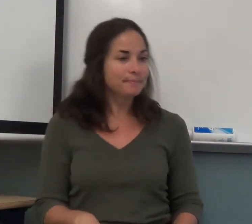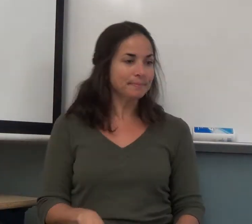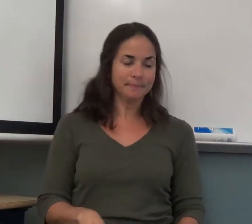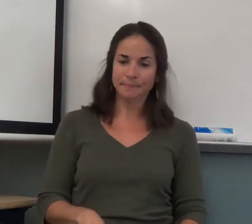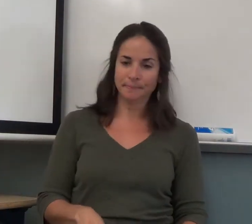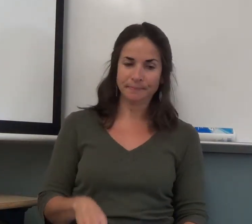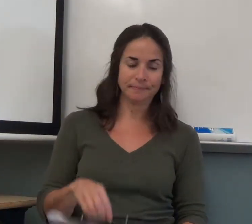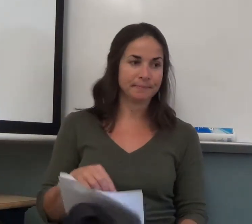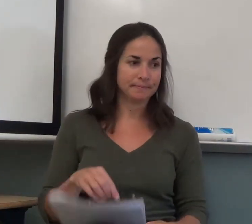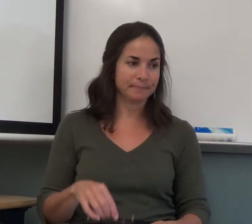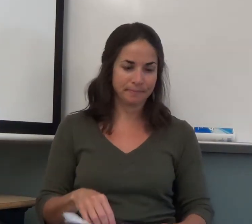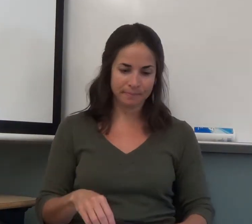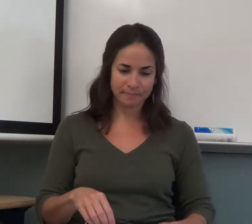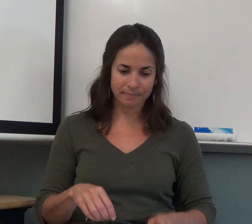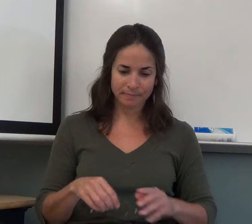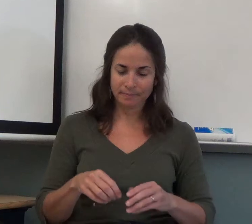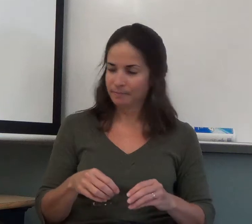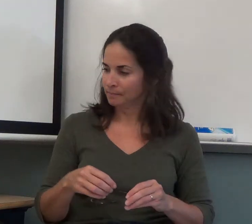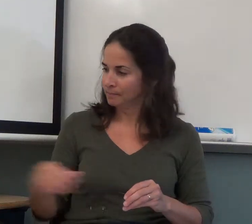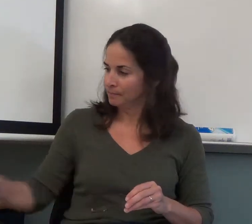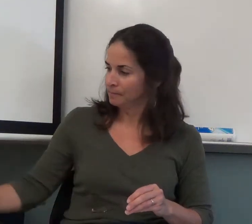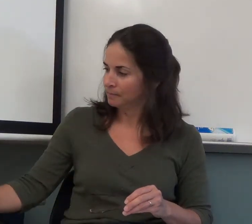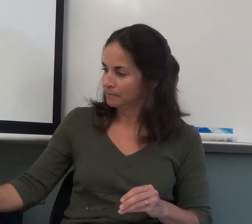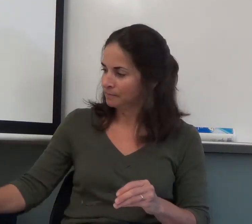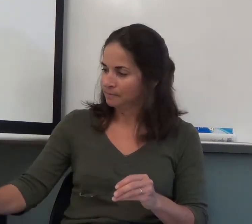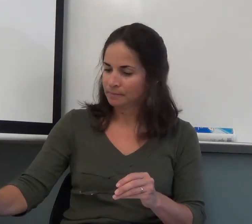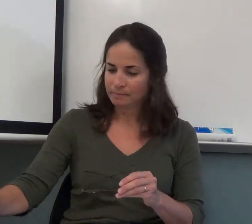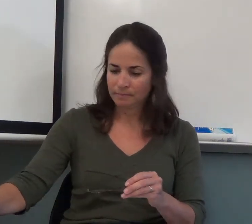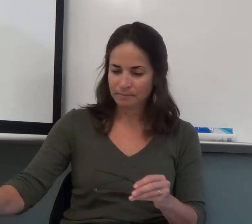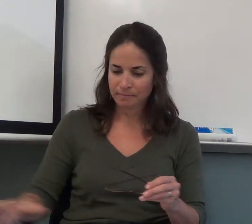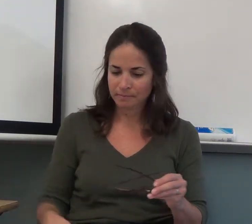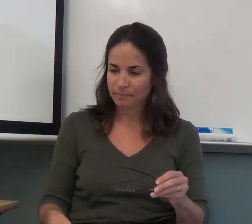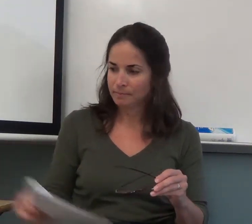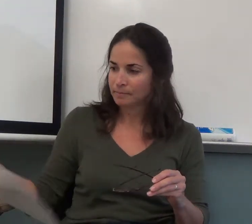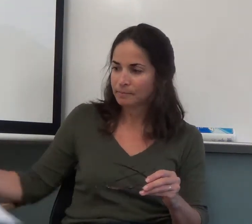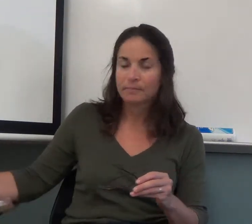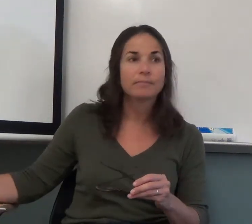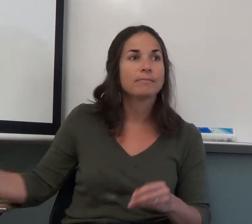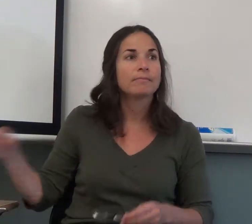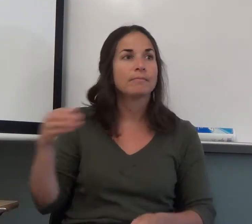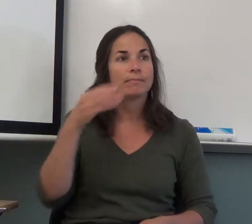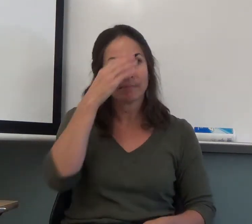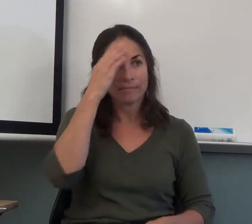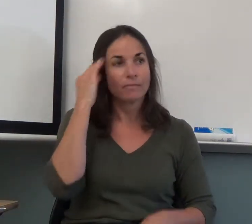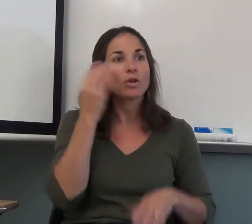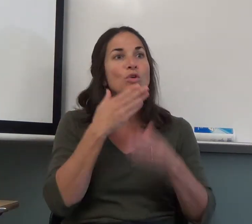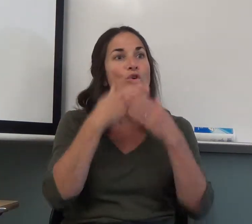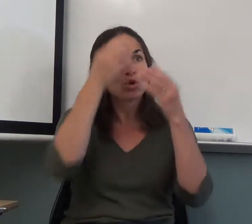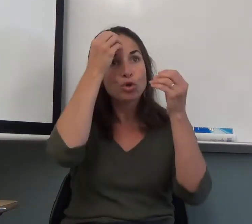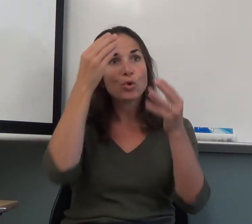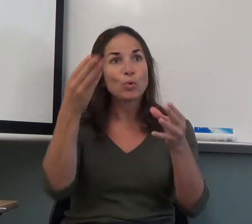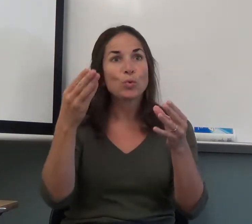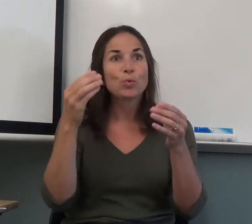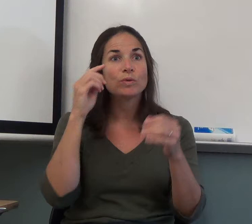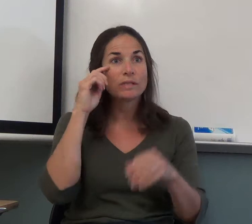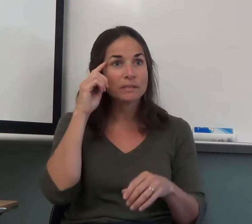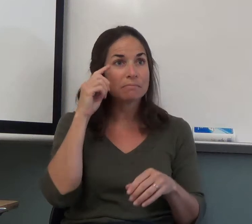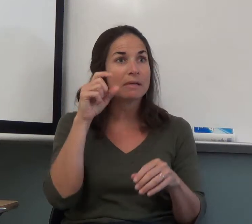were here, let me just do that grr again. Grr. Those of you who weren't